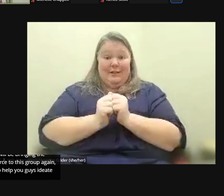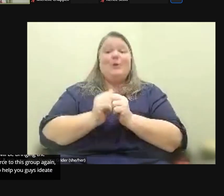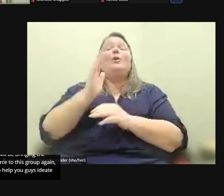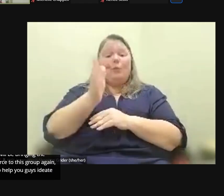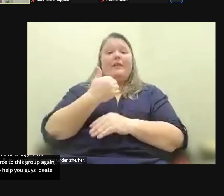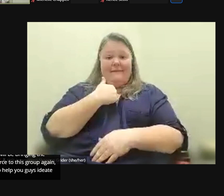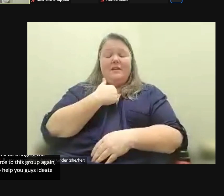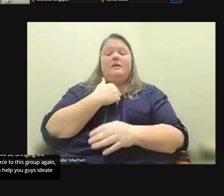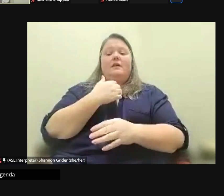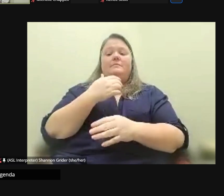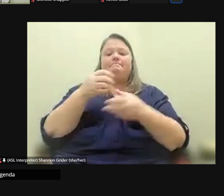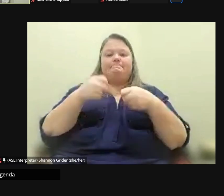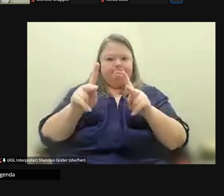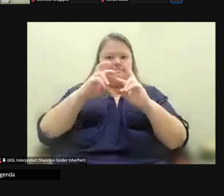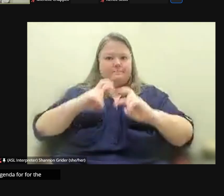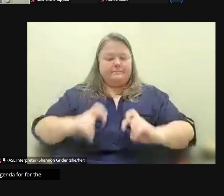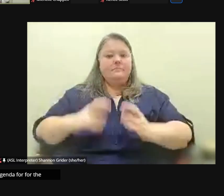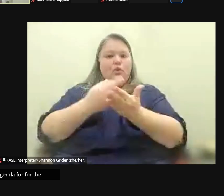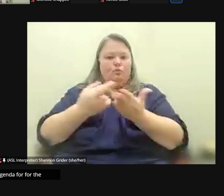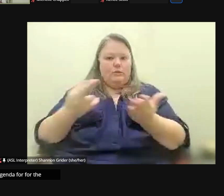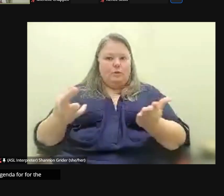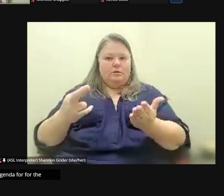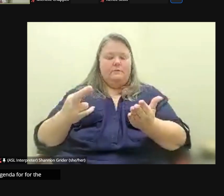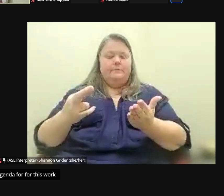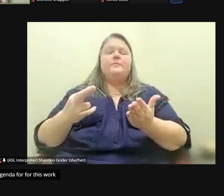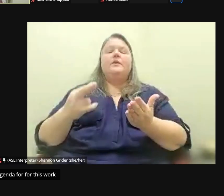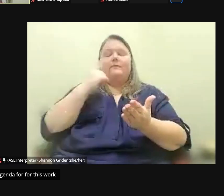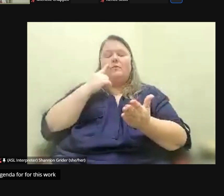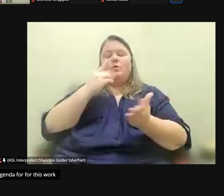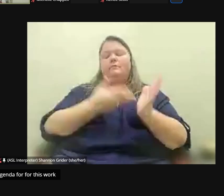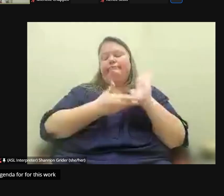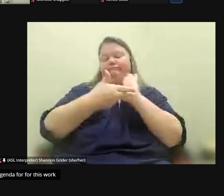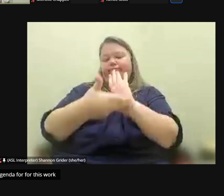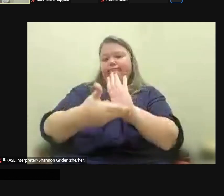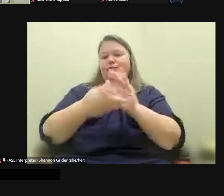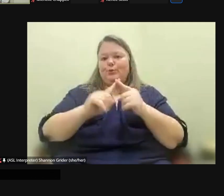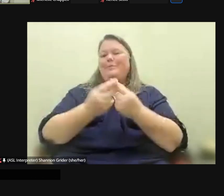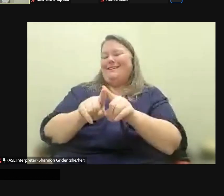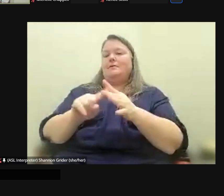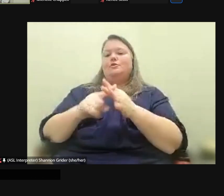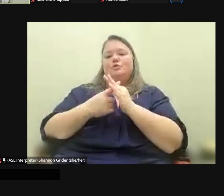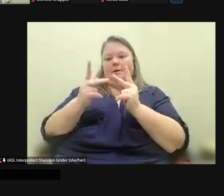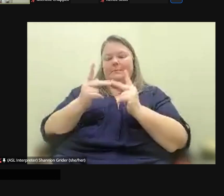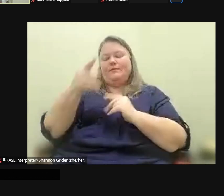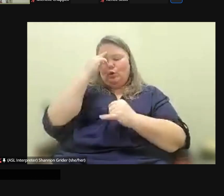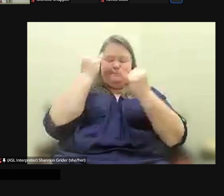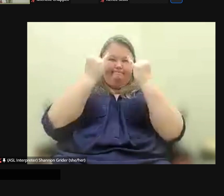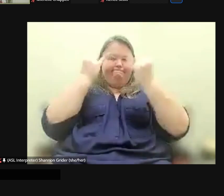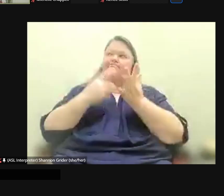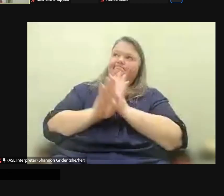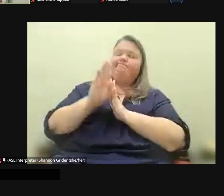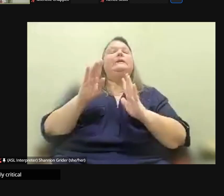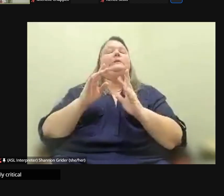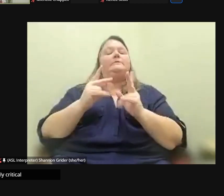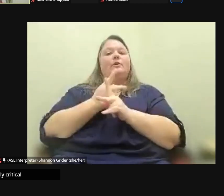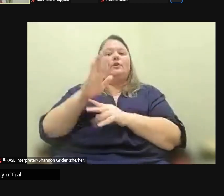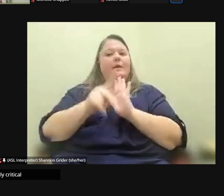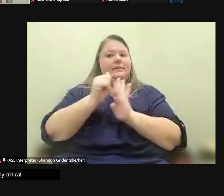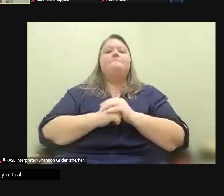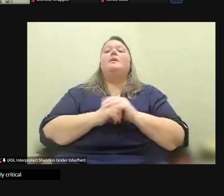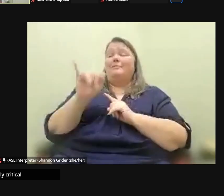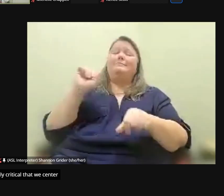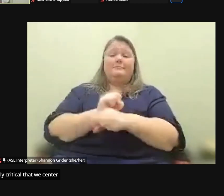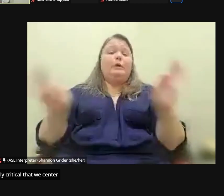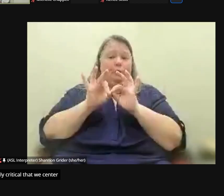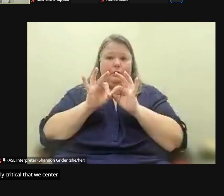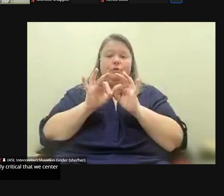for this work. But it's going to be absolutely critical that we center these